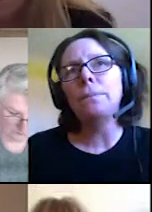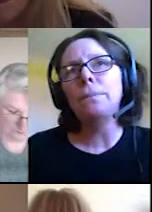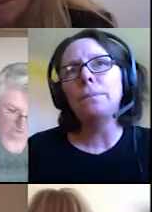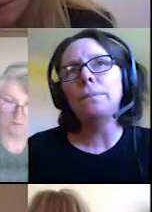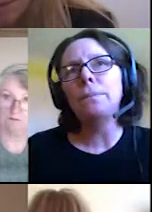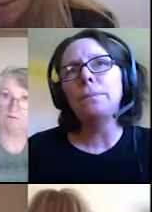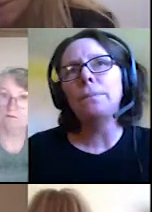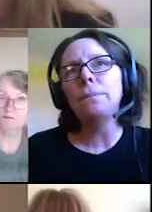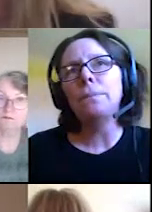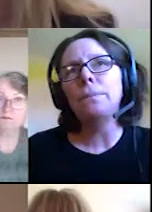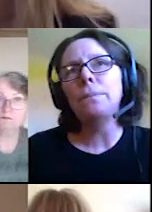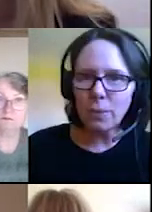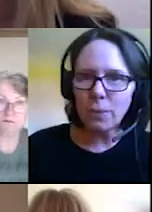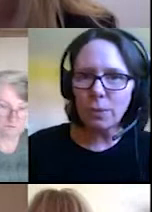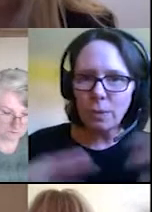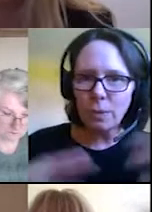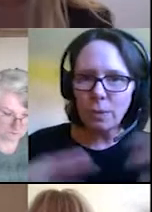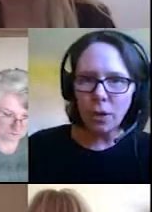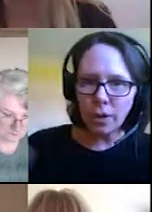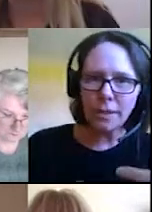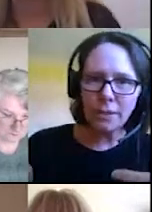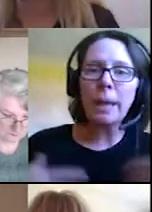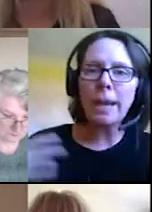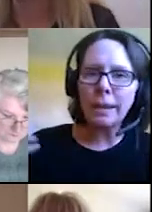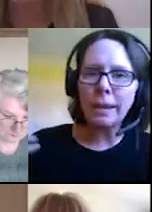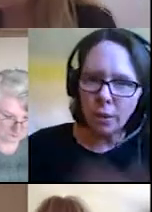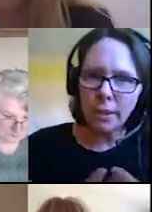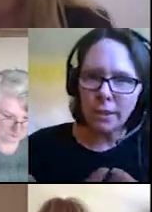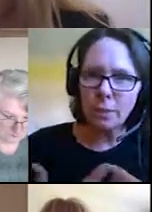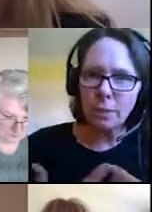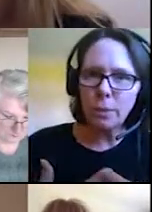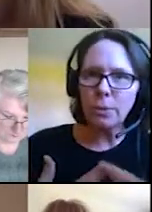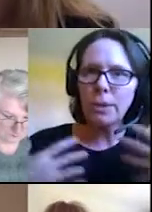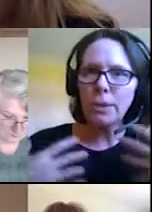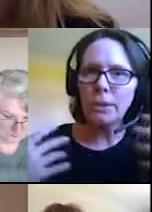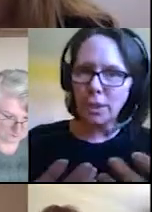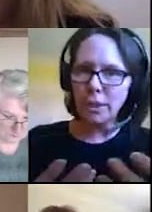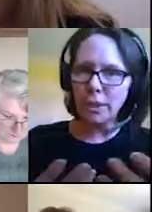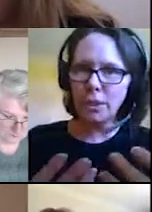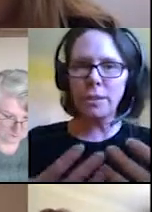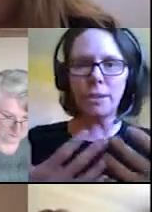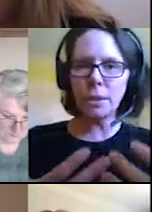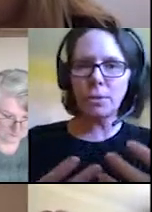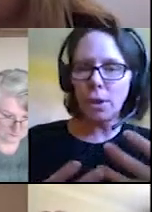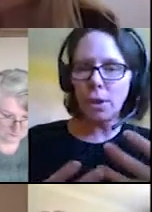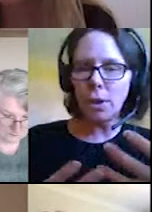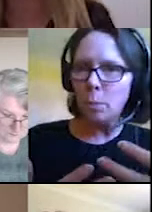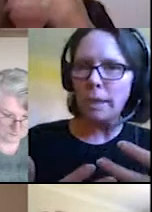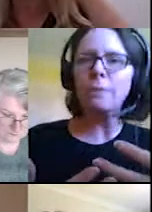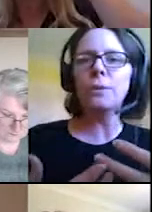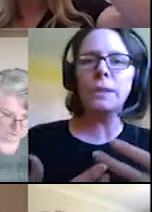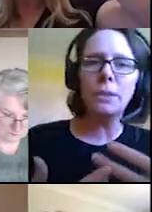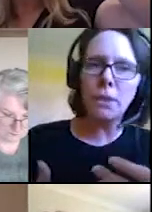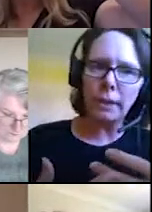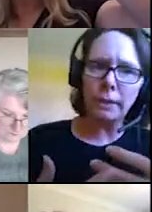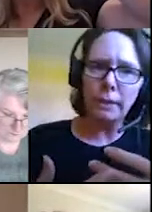But these sorts of things, in the context of the play and in the context of the book, gesture is sometimes also going to be more